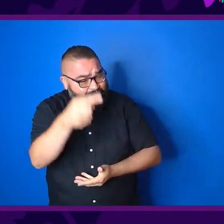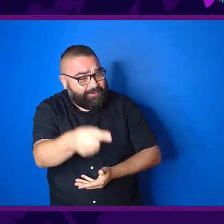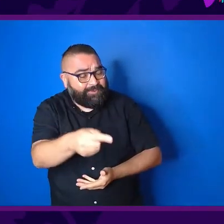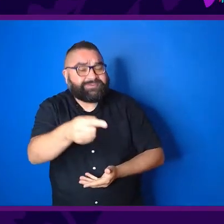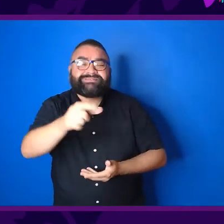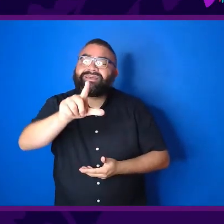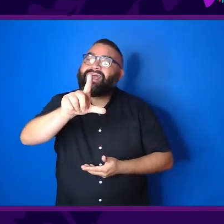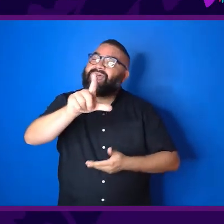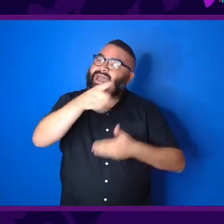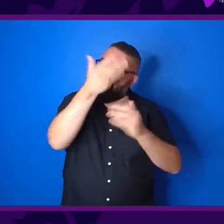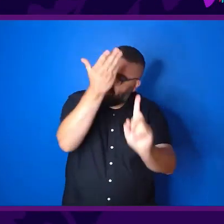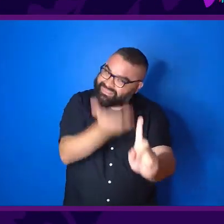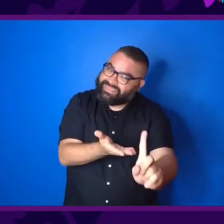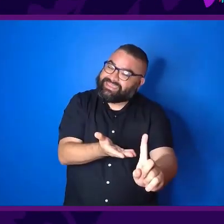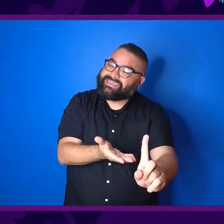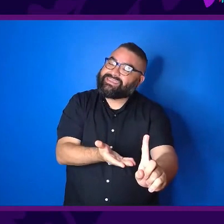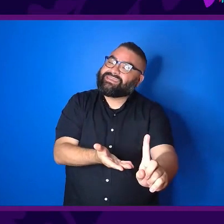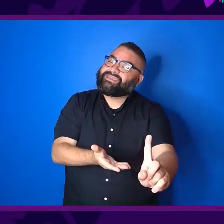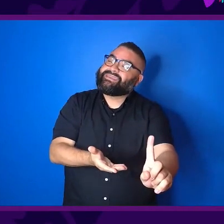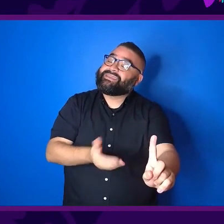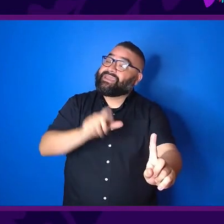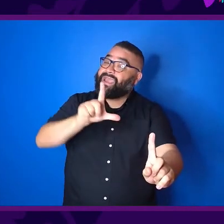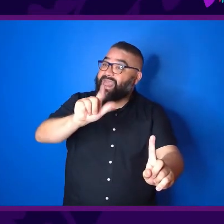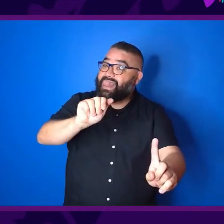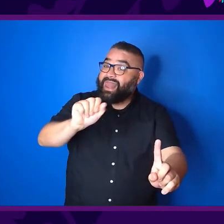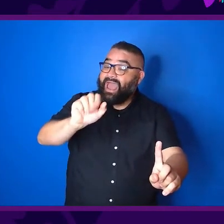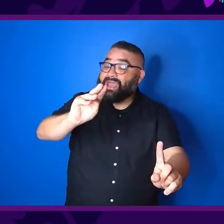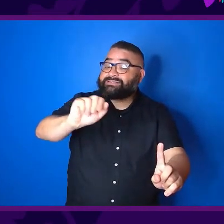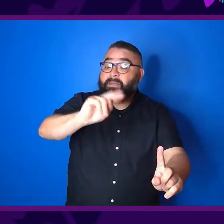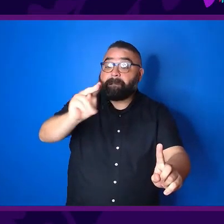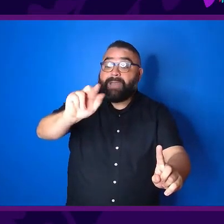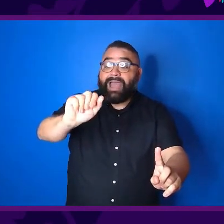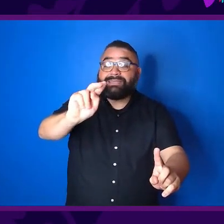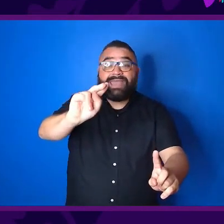cantamos a ti.